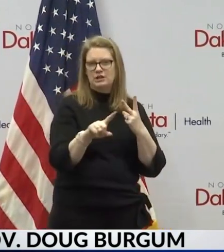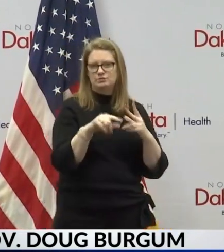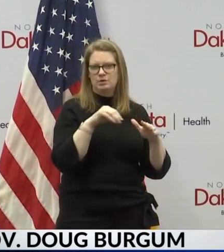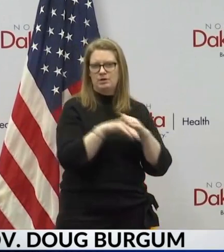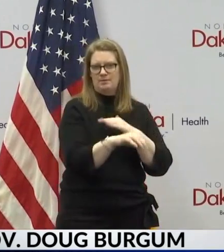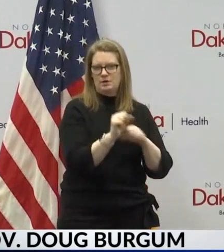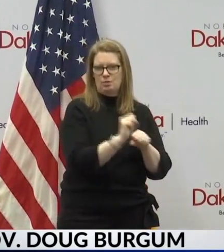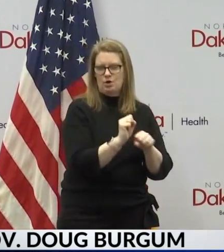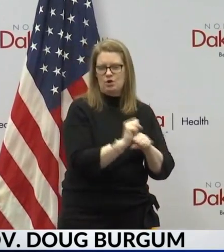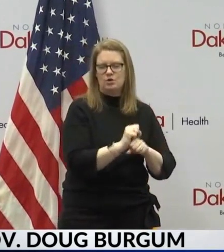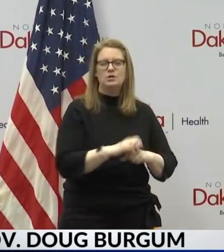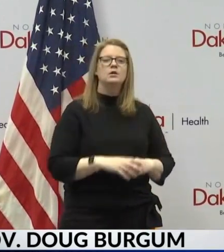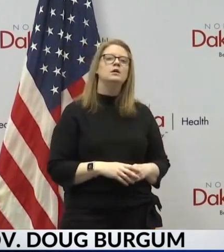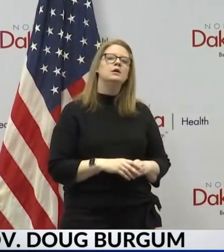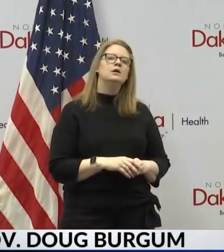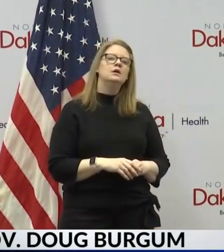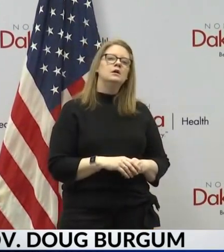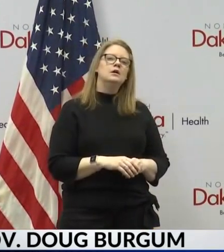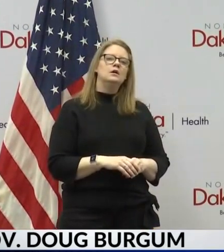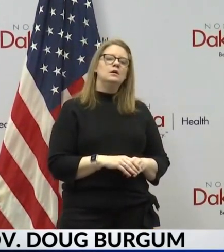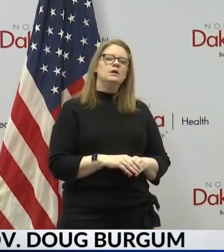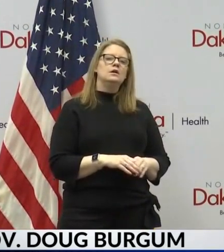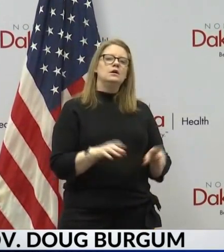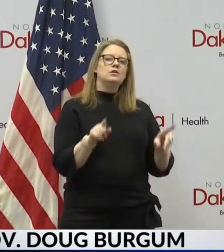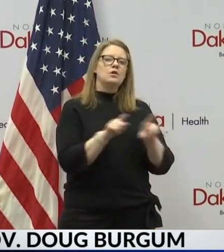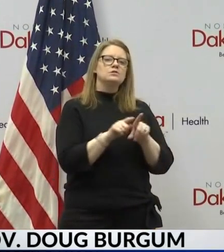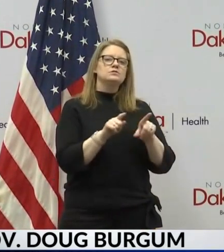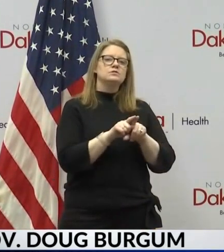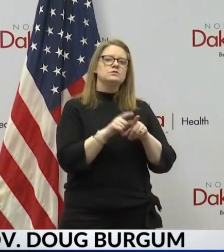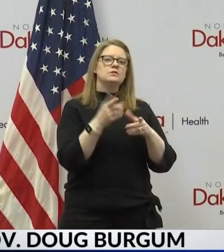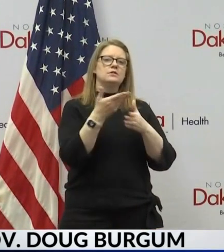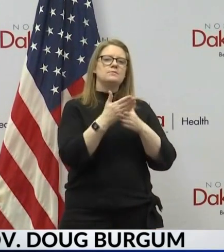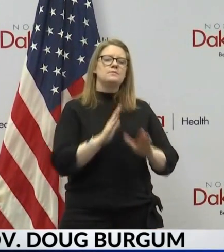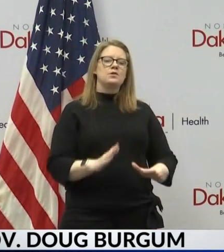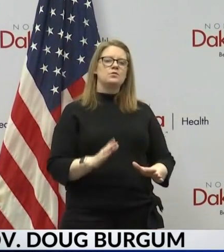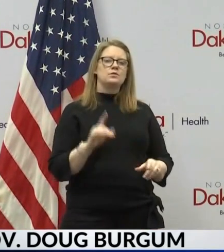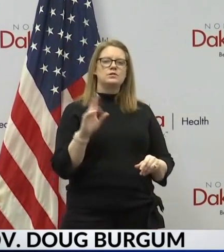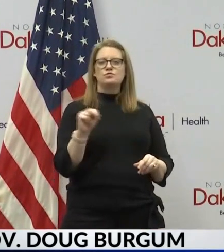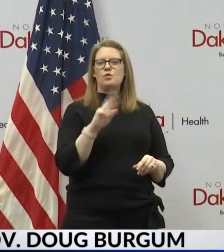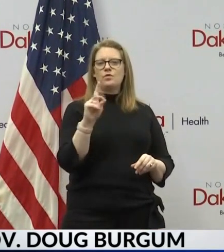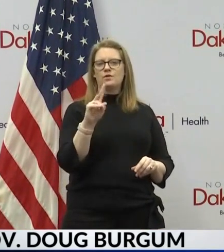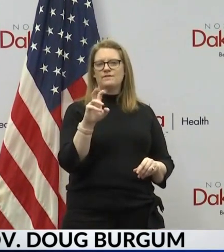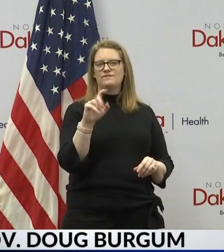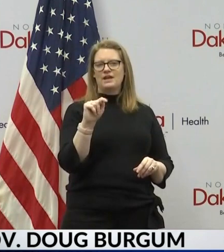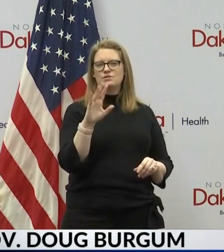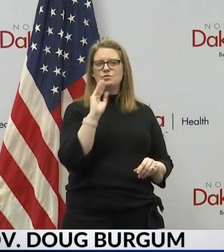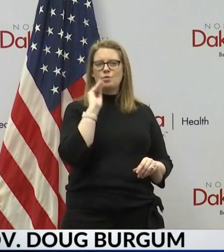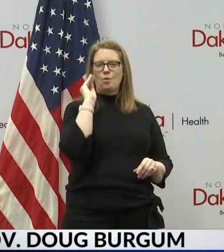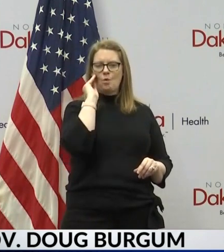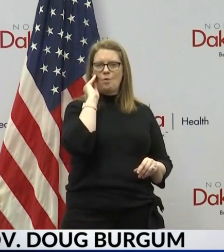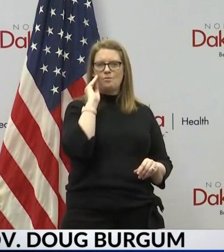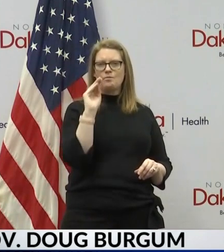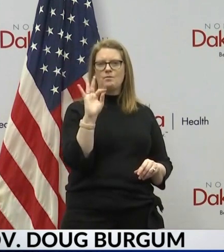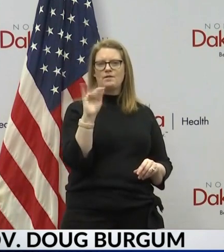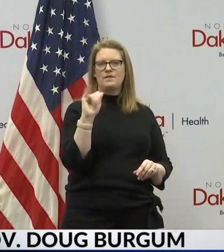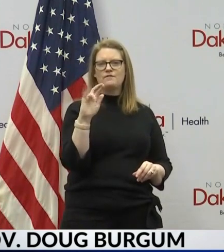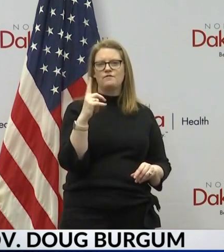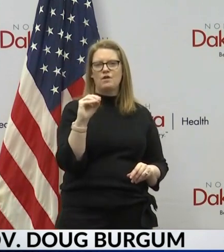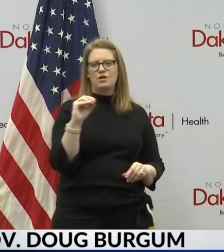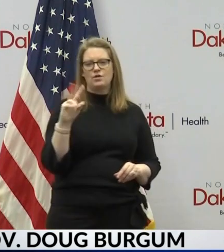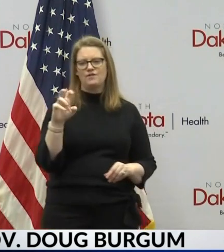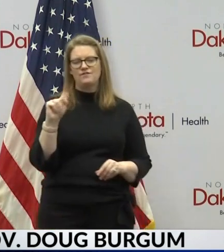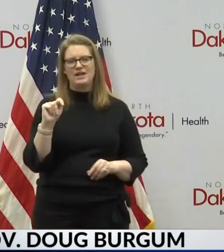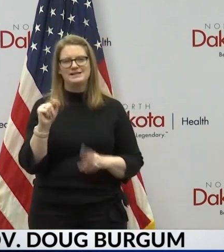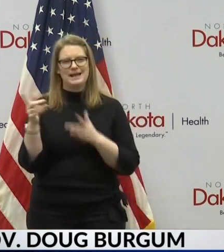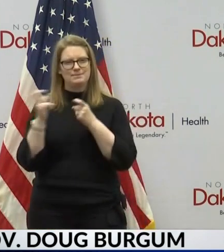in. And then also we've got a great partnership with the North Dakota Veterans Home with the Fargo Veterans